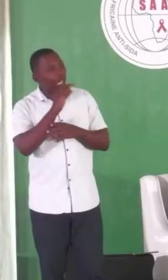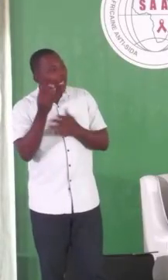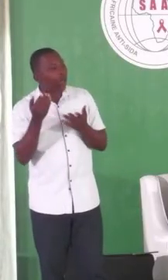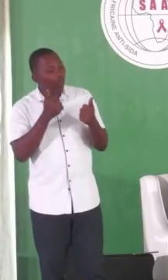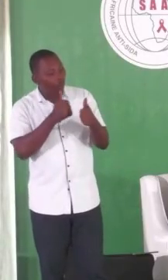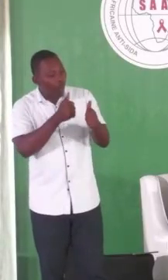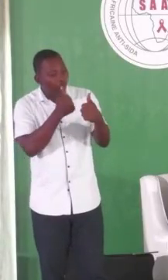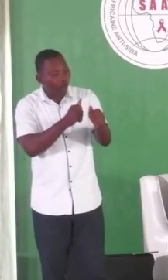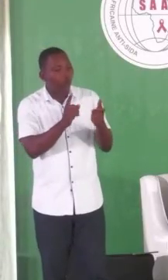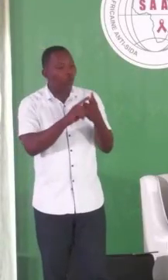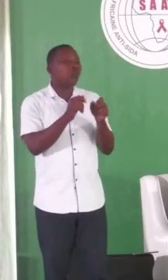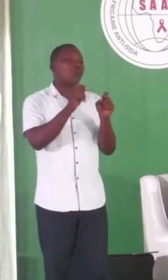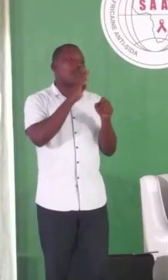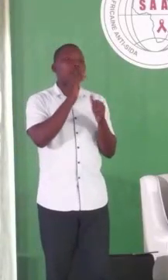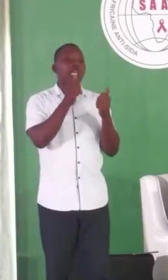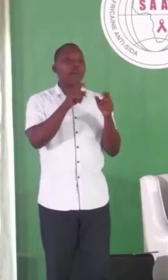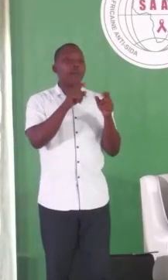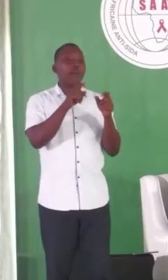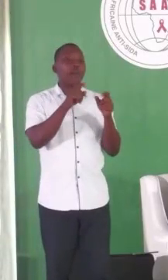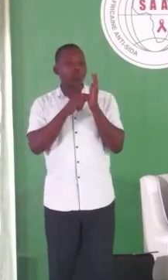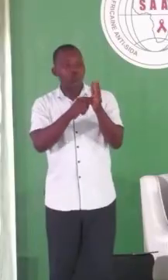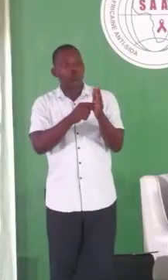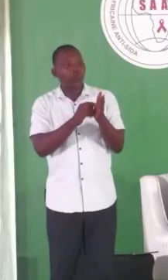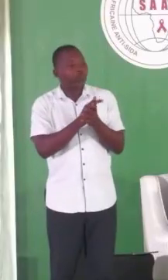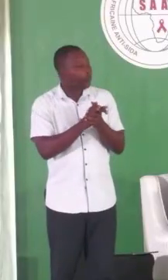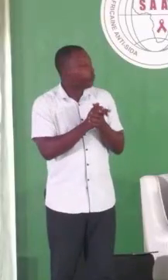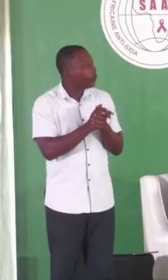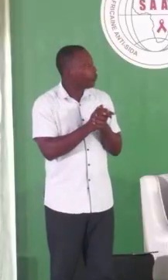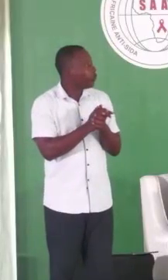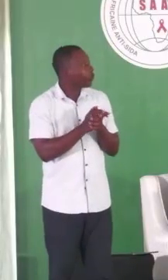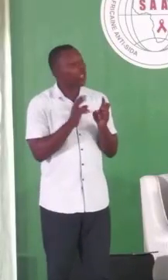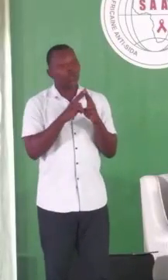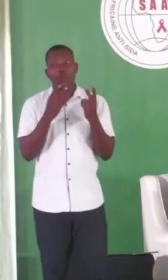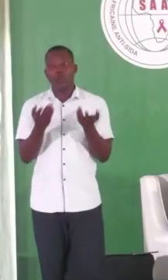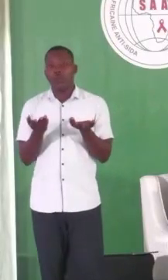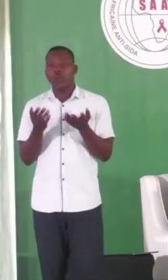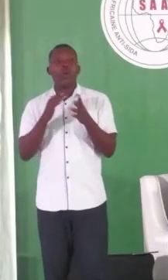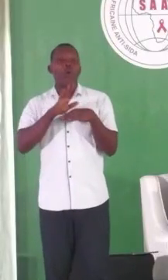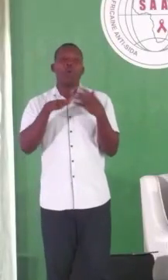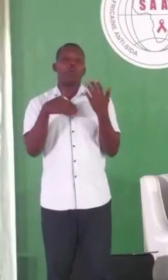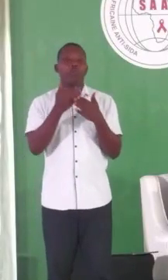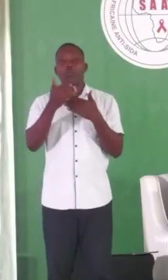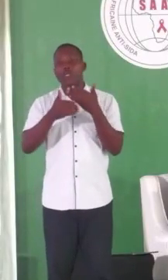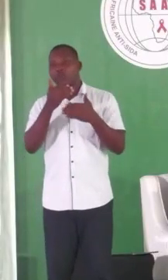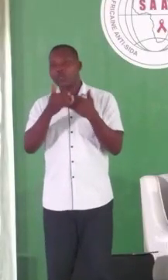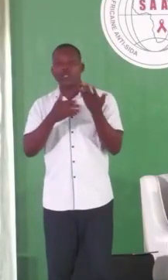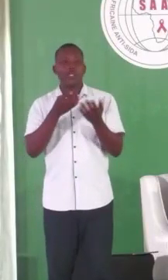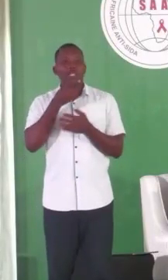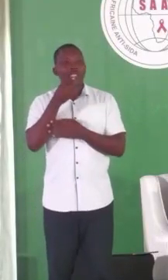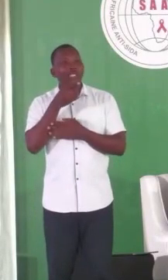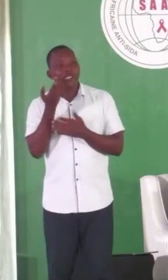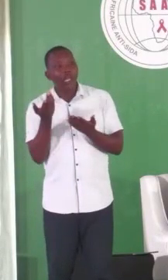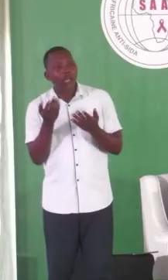those cases that might have gotten through your safety net. So throughout the process, data lies